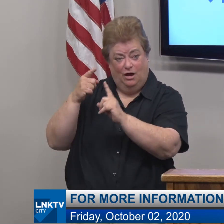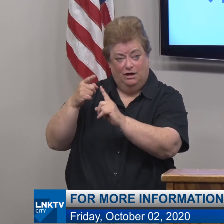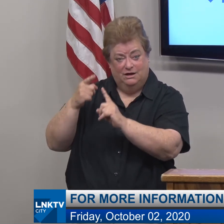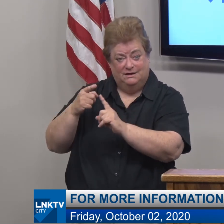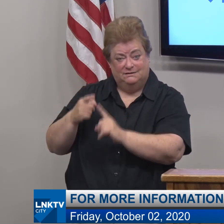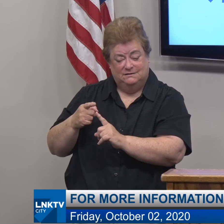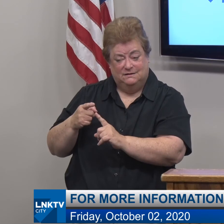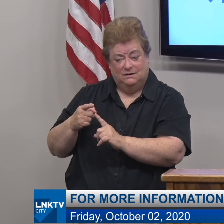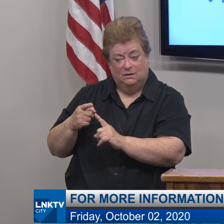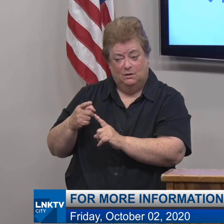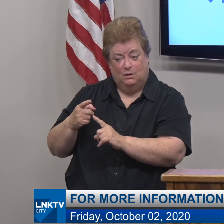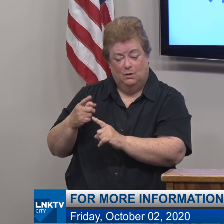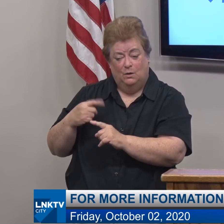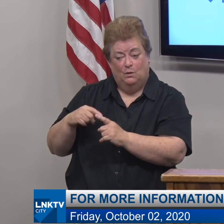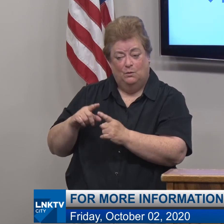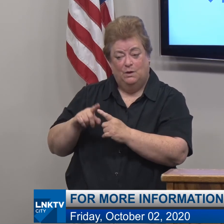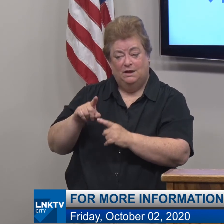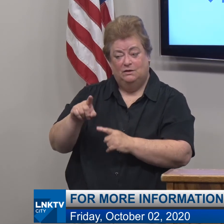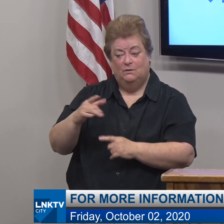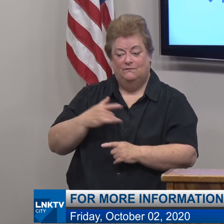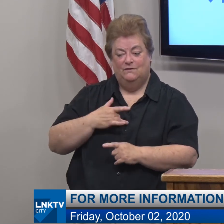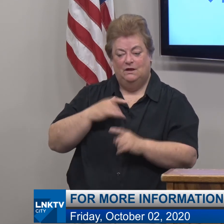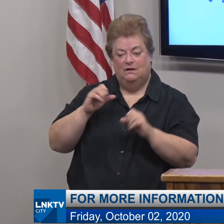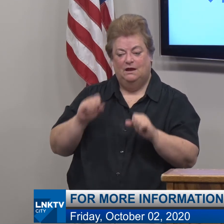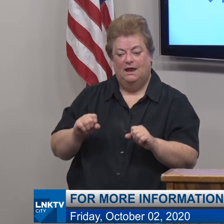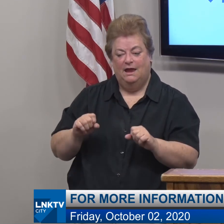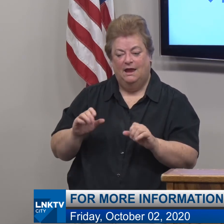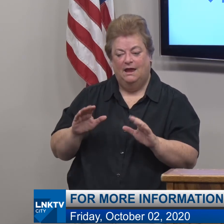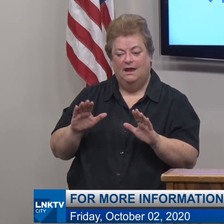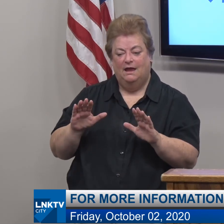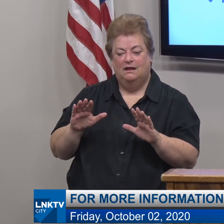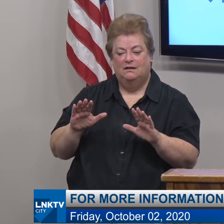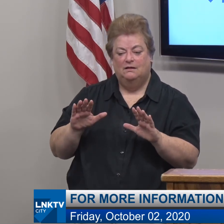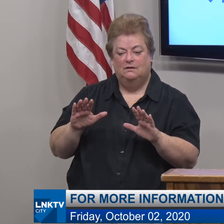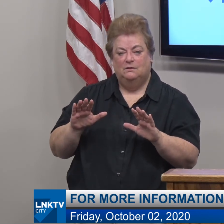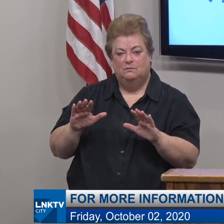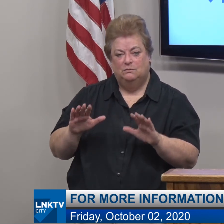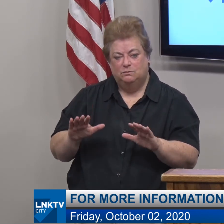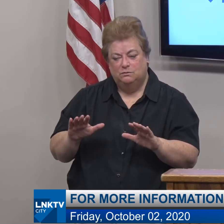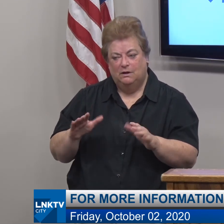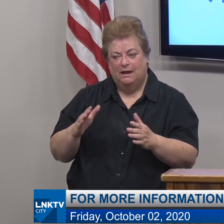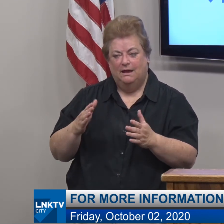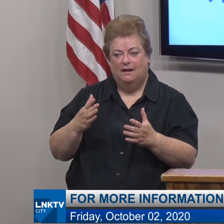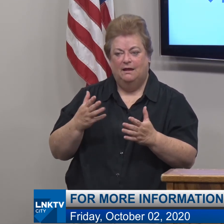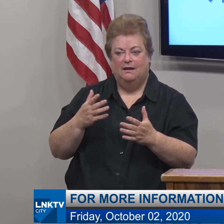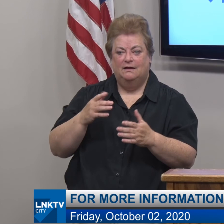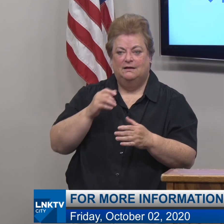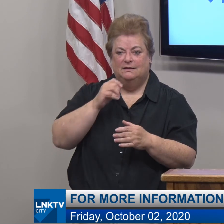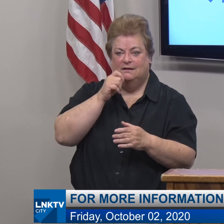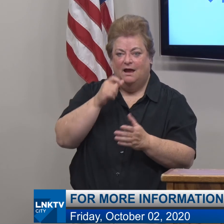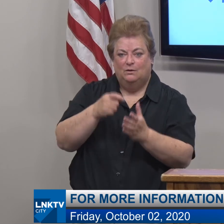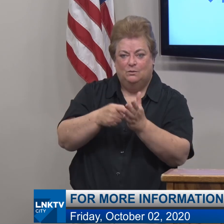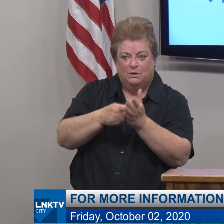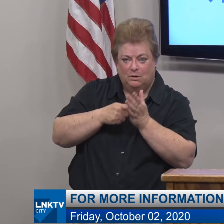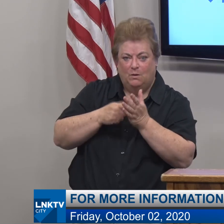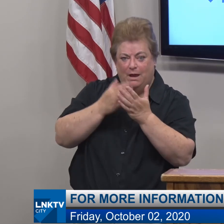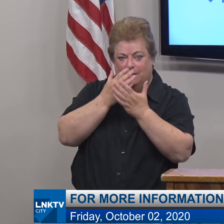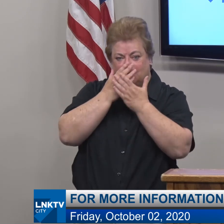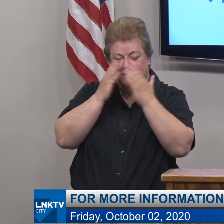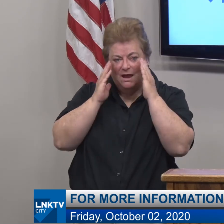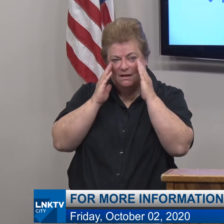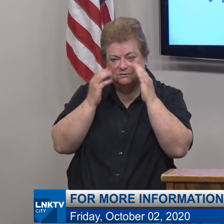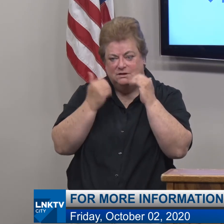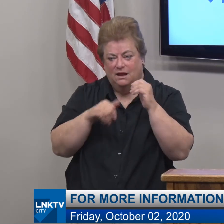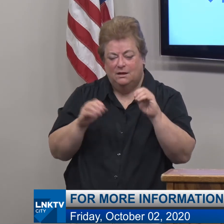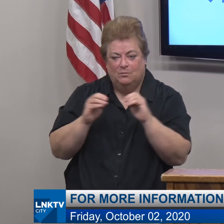we'll be at a point of relaxing maybe the mask mandate? I mean, is there or is